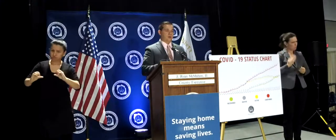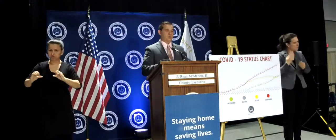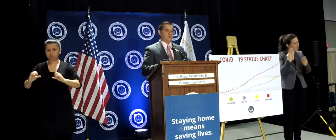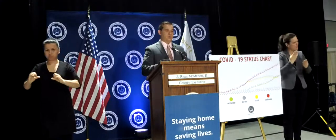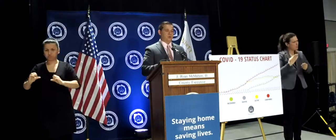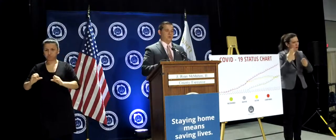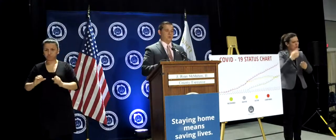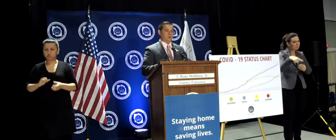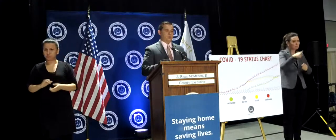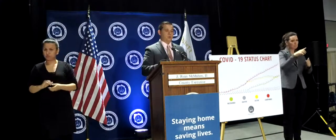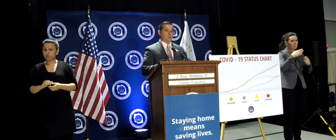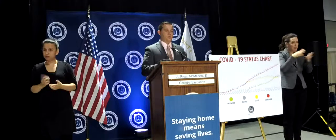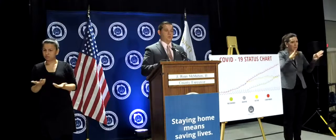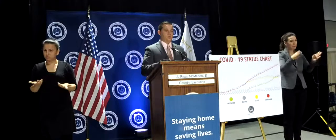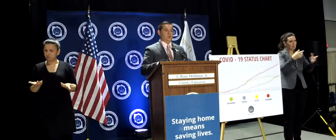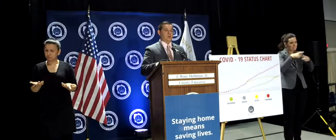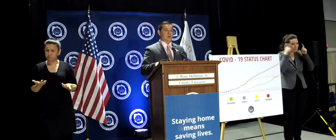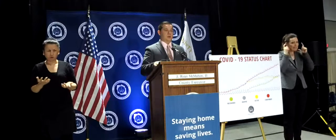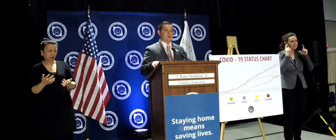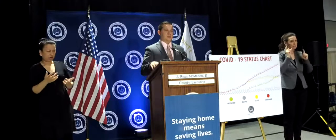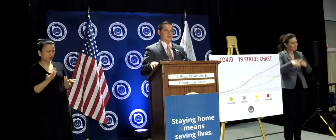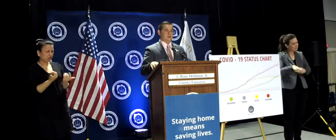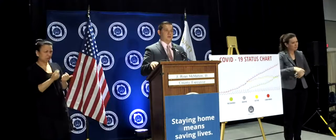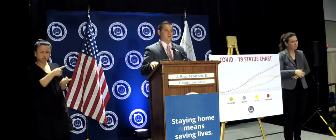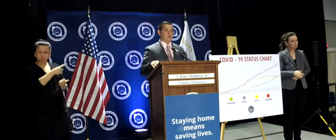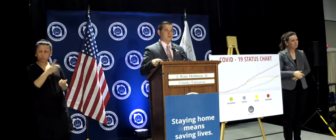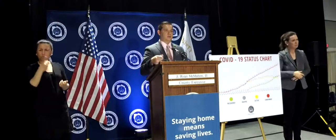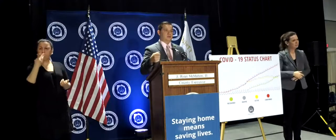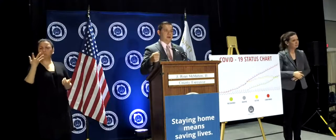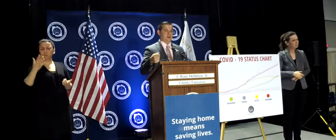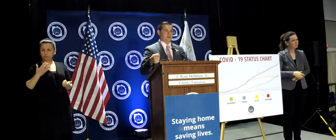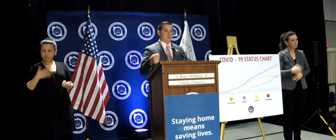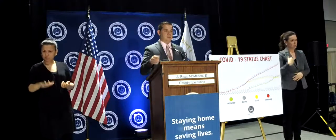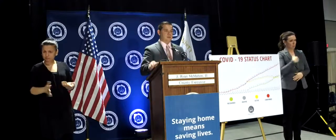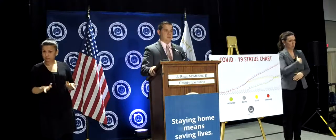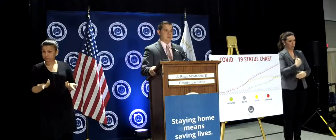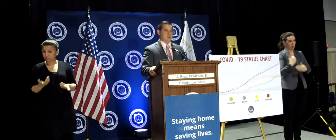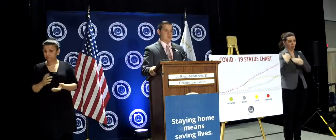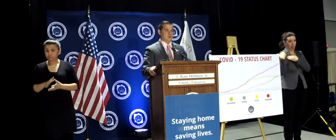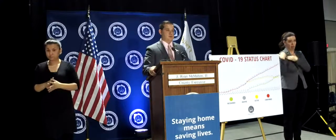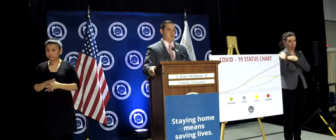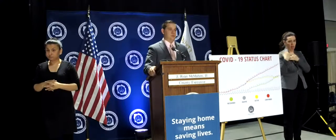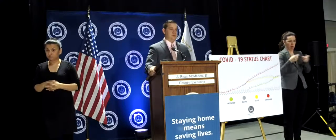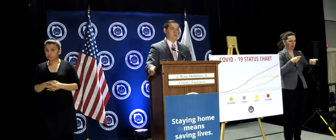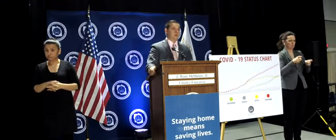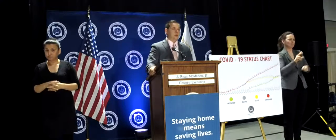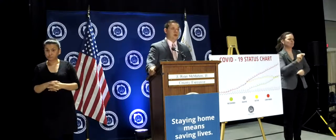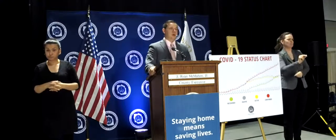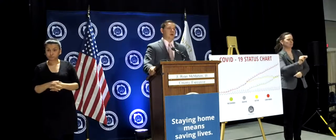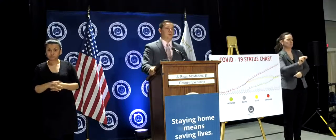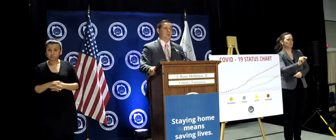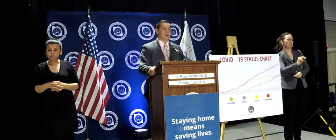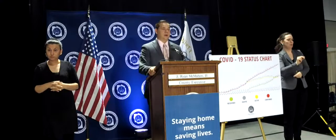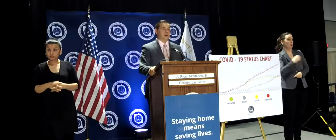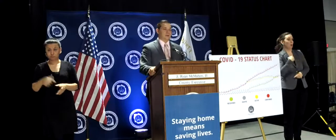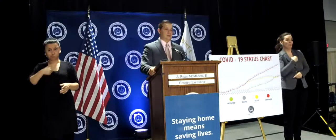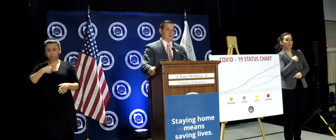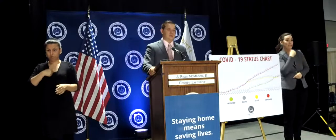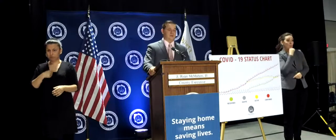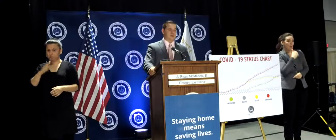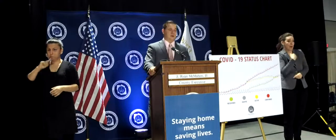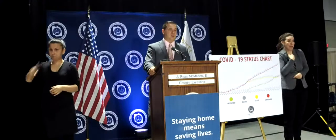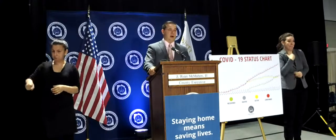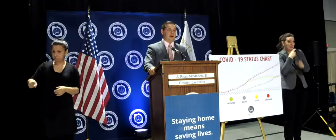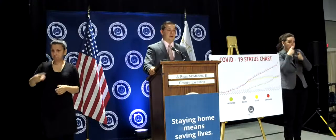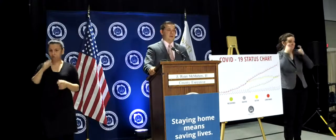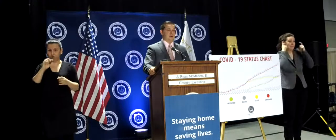were never going to regulate it unless we could give a mask to somebody. But I think